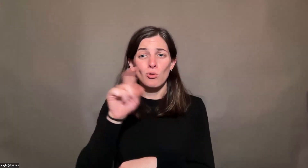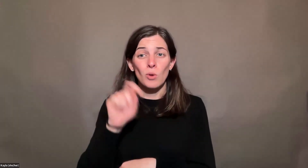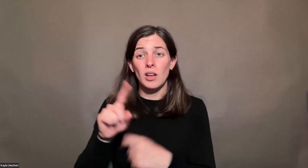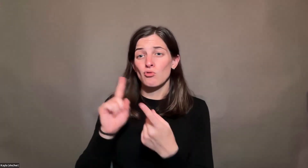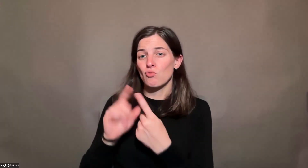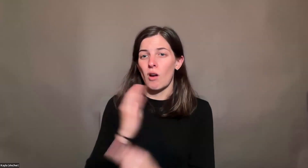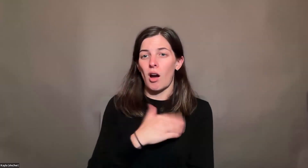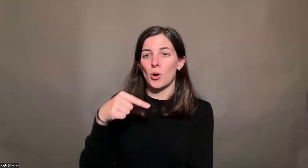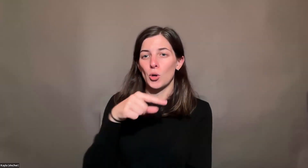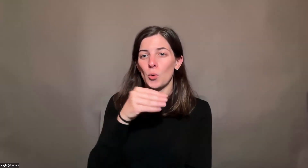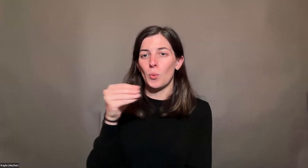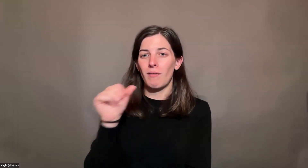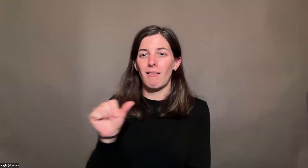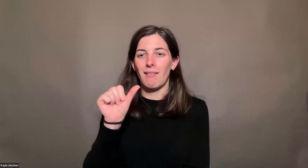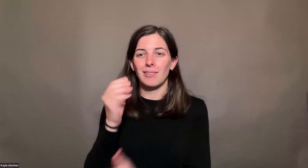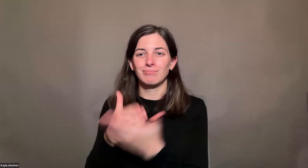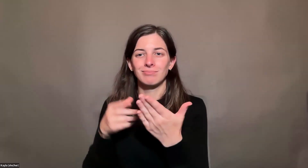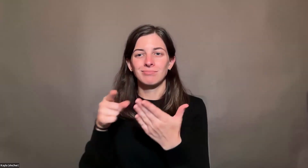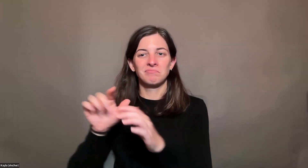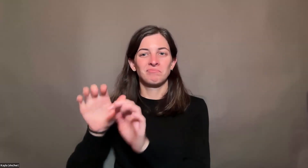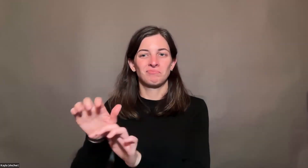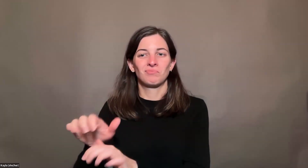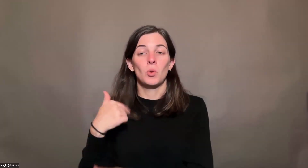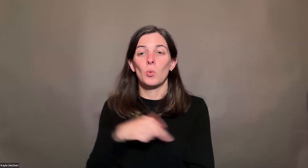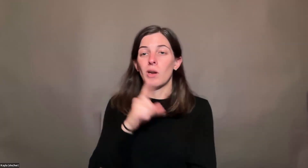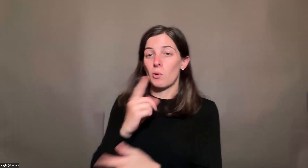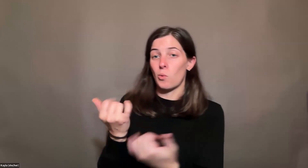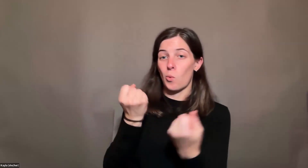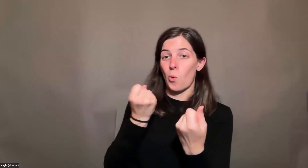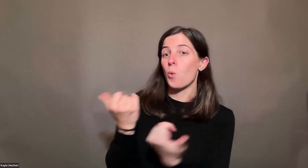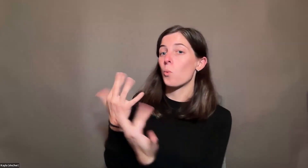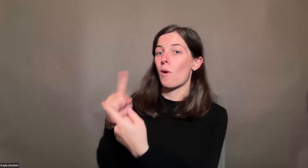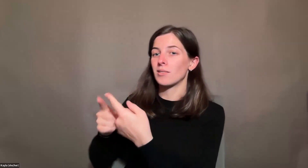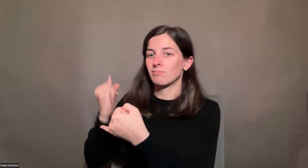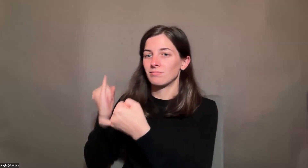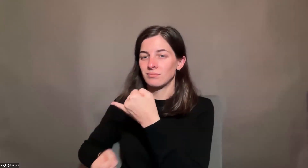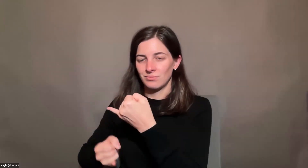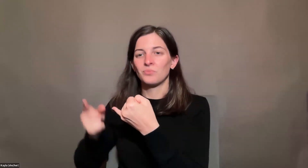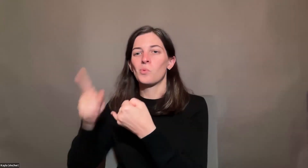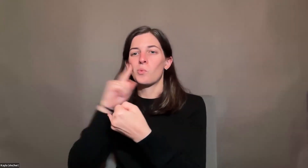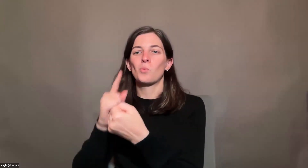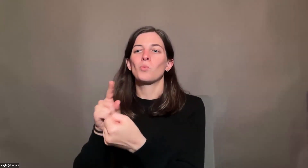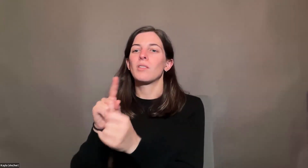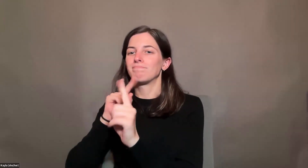Q&A section and we'll answer them at the end of the session. Use the chat to connect to other